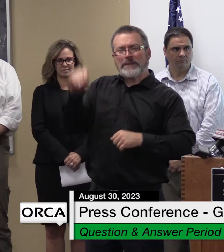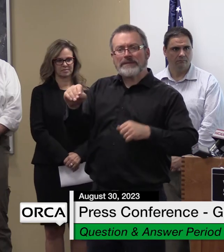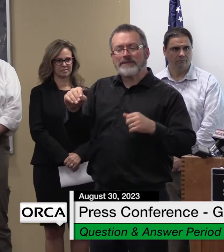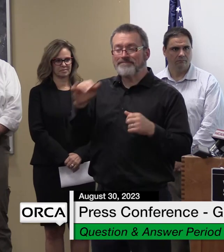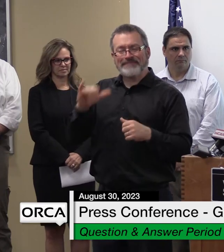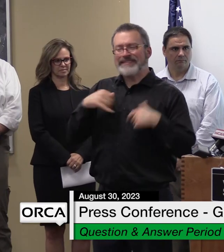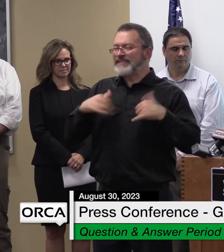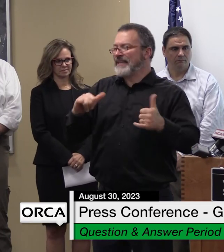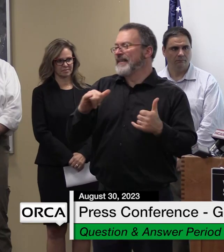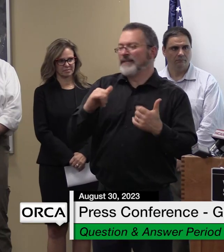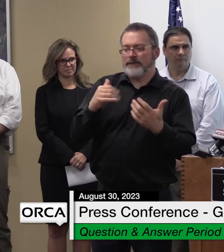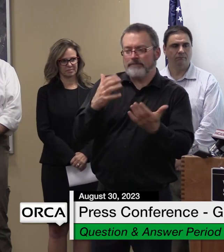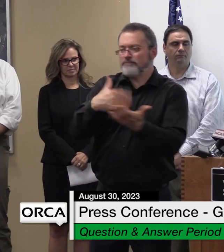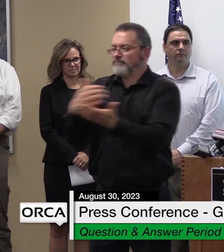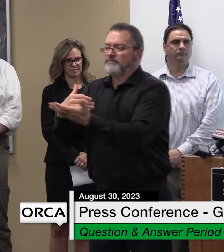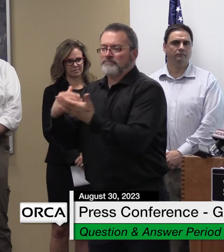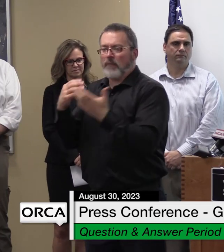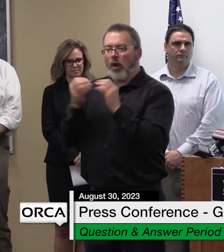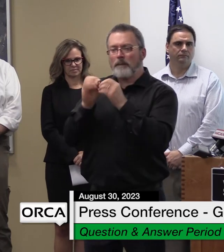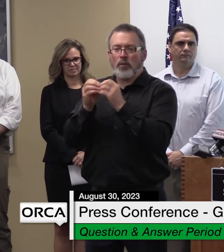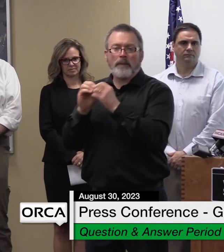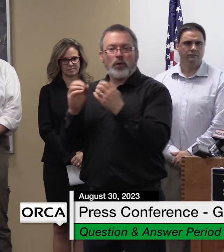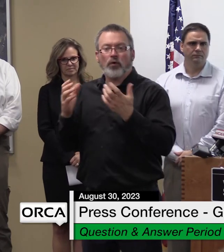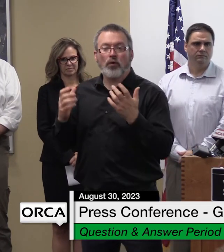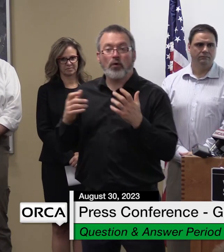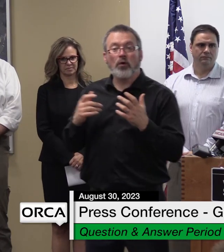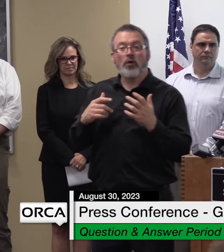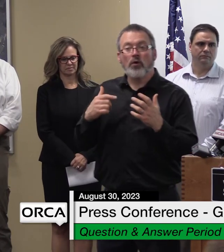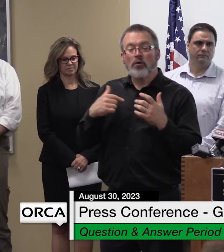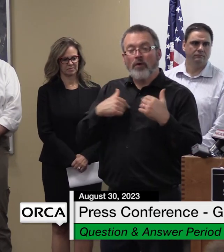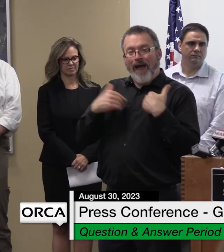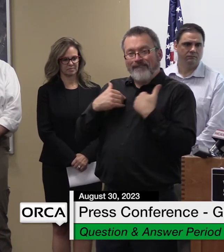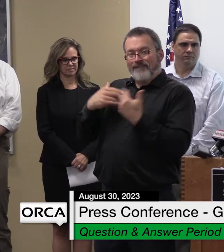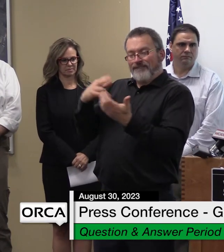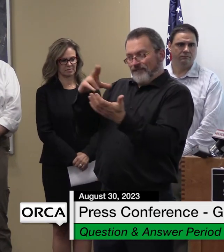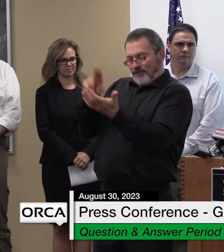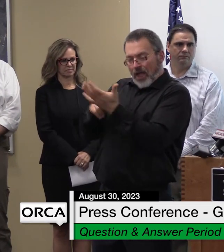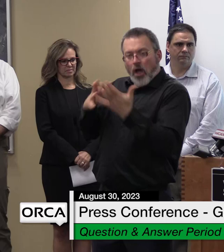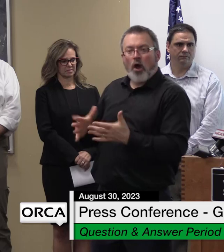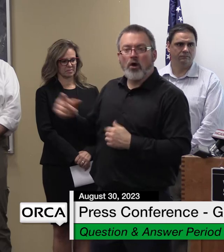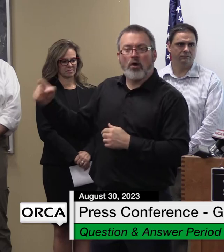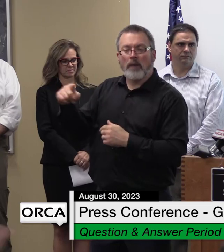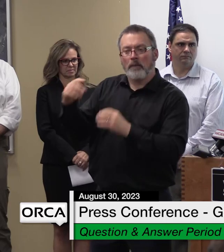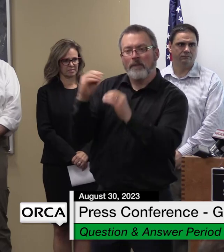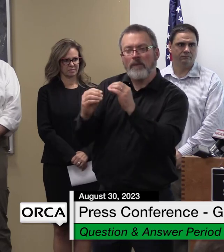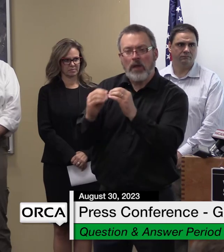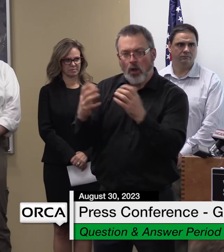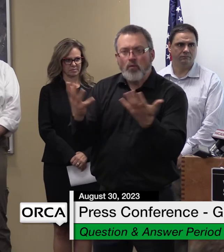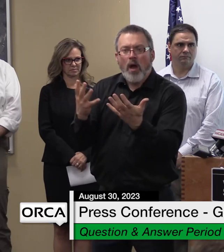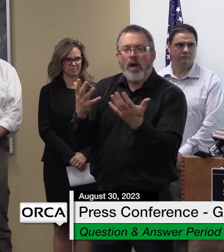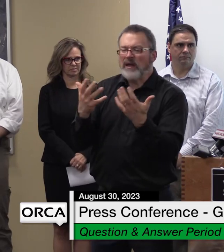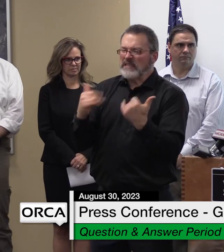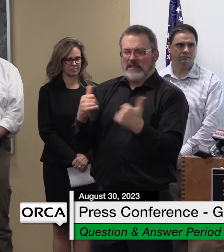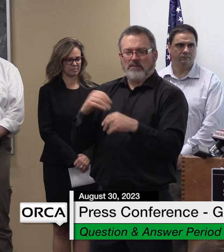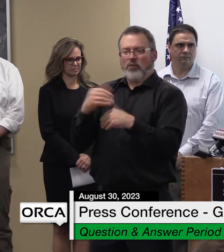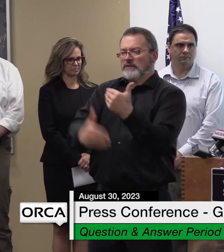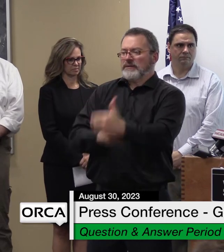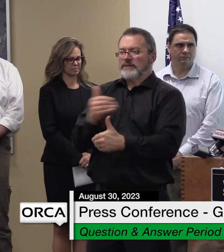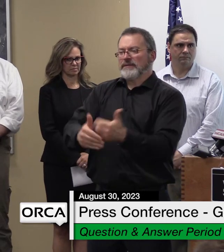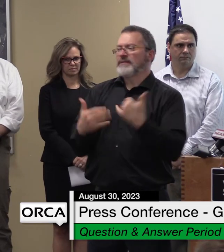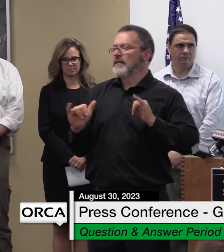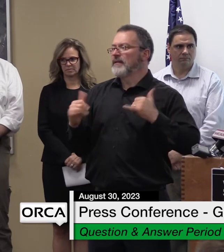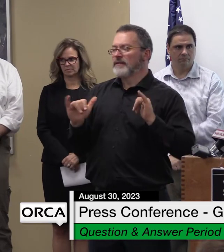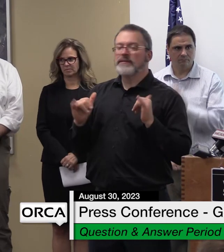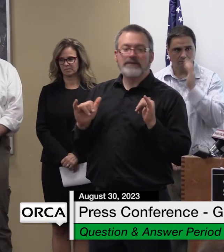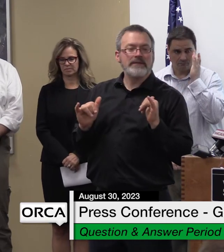As we receive, you know, contracts of estimates for repair and so forth, we can get that to you, but